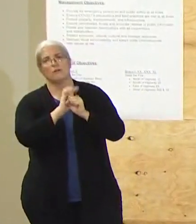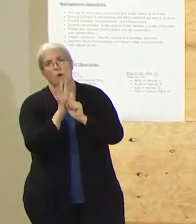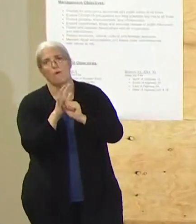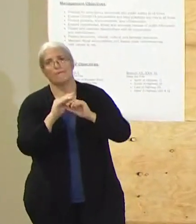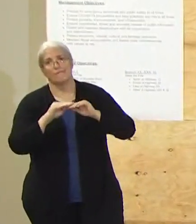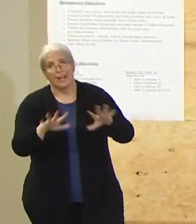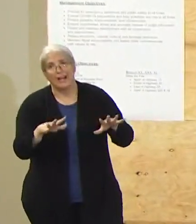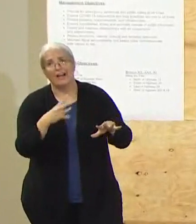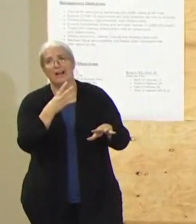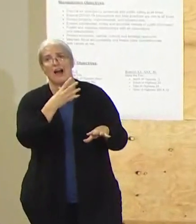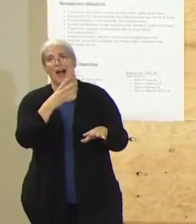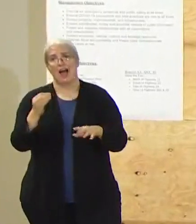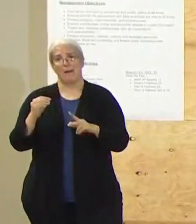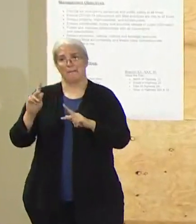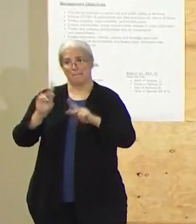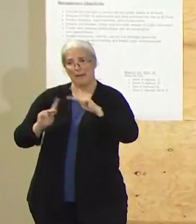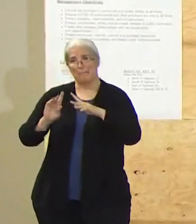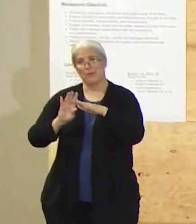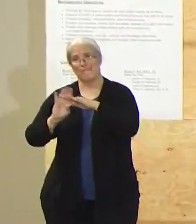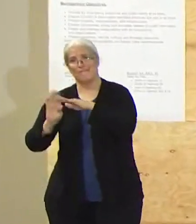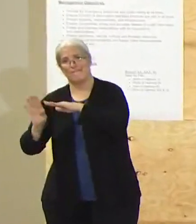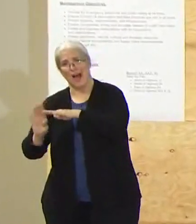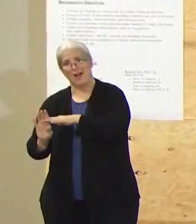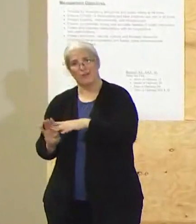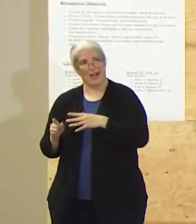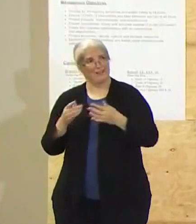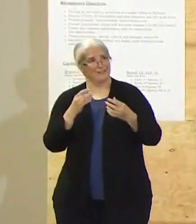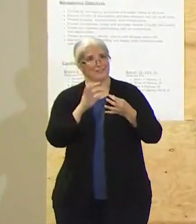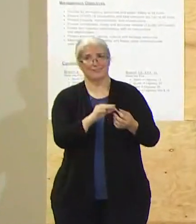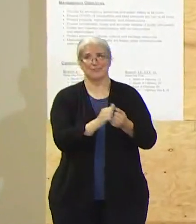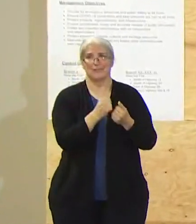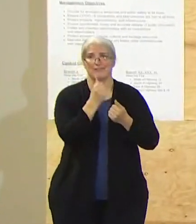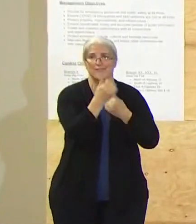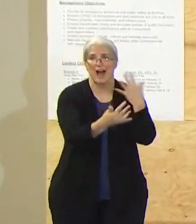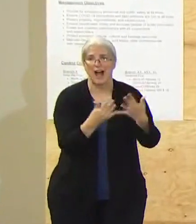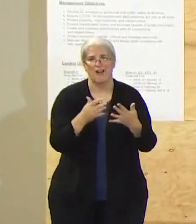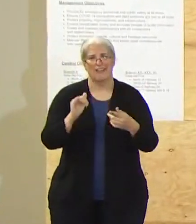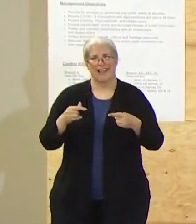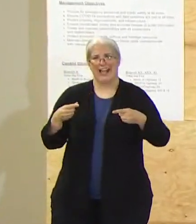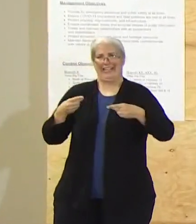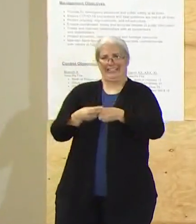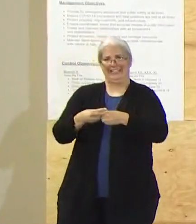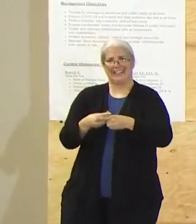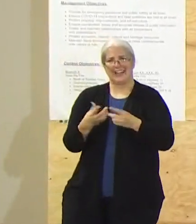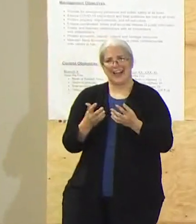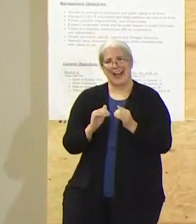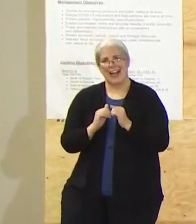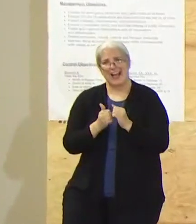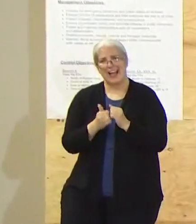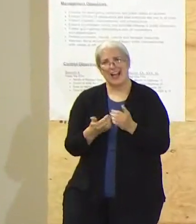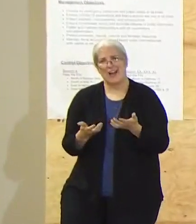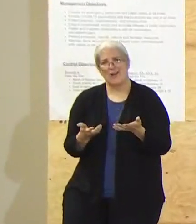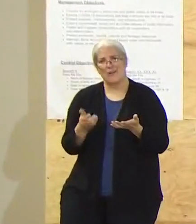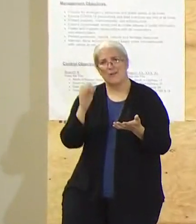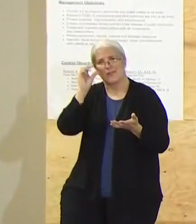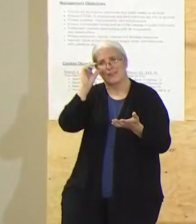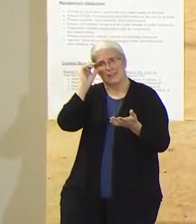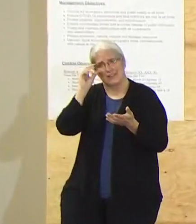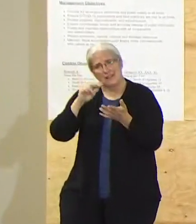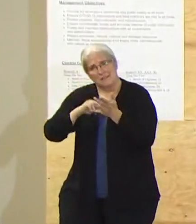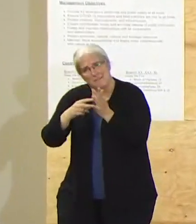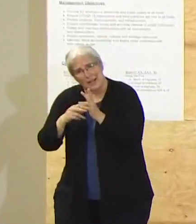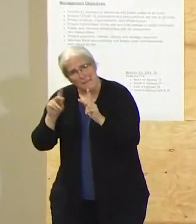evacuations necessary now because of the wildfires. Are you concerned that people who are displaced because of the wildfires could